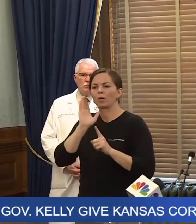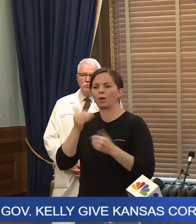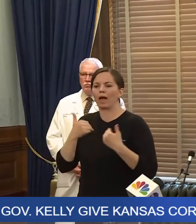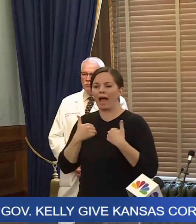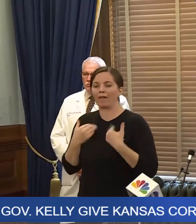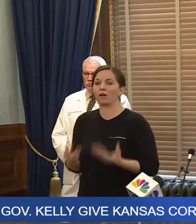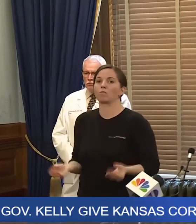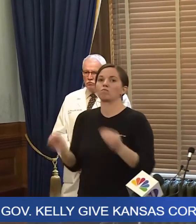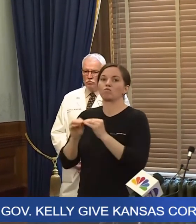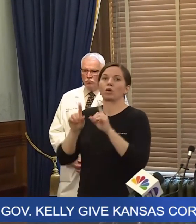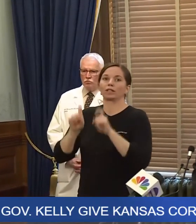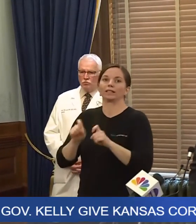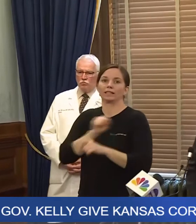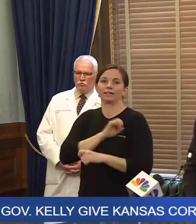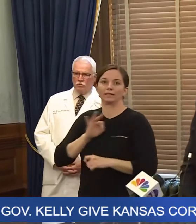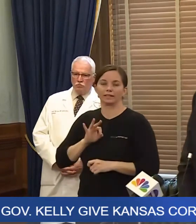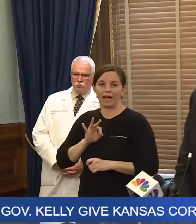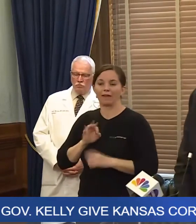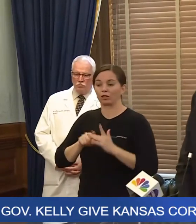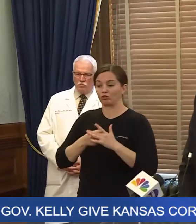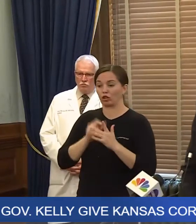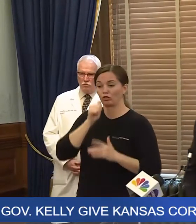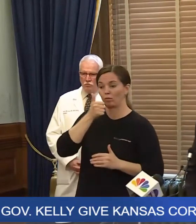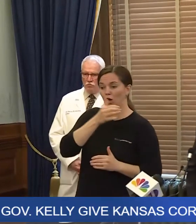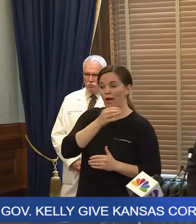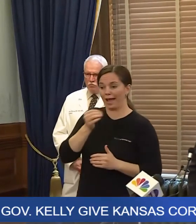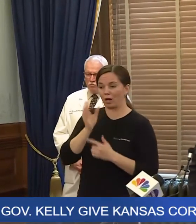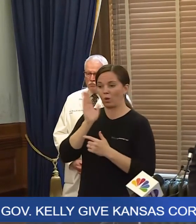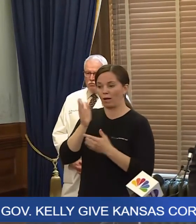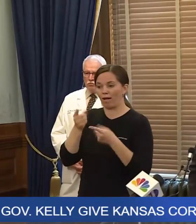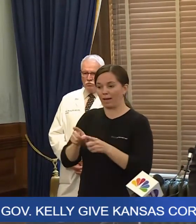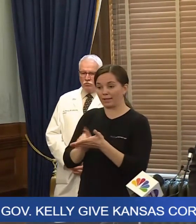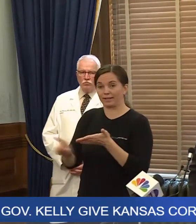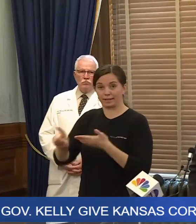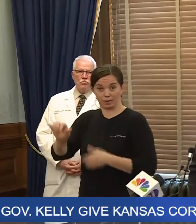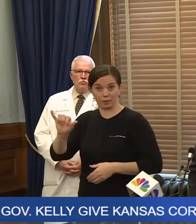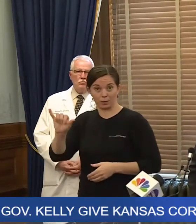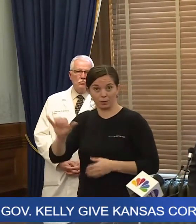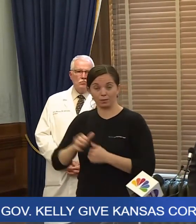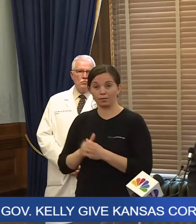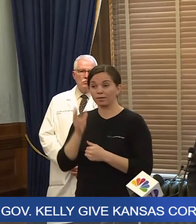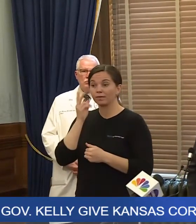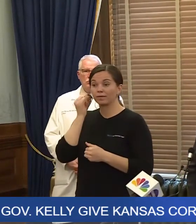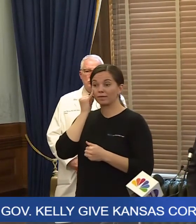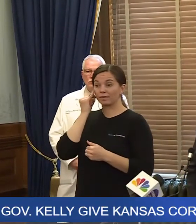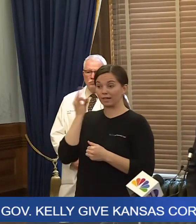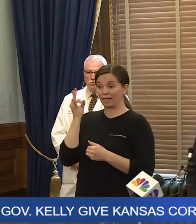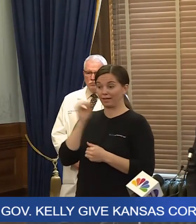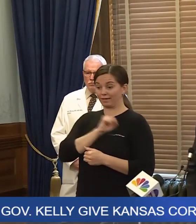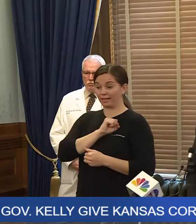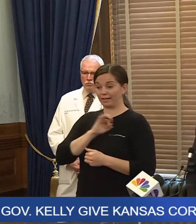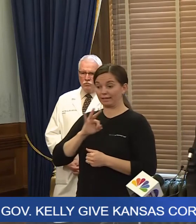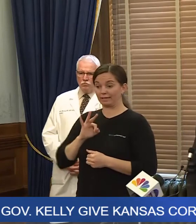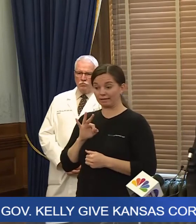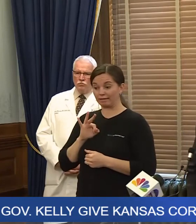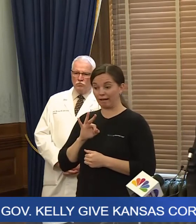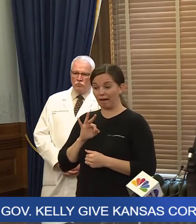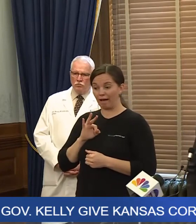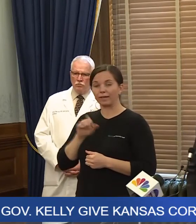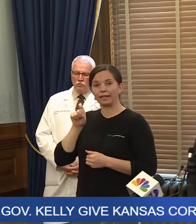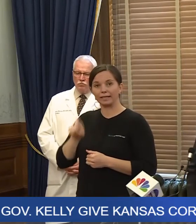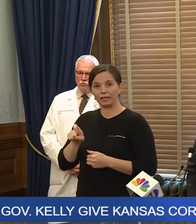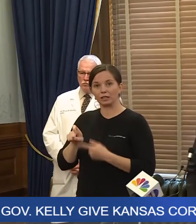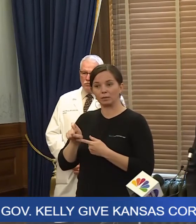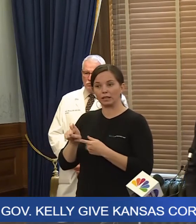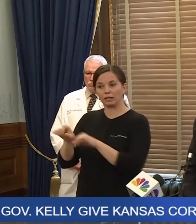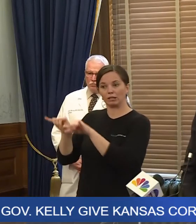our staff. It begins tomorrow and carries on into next week. If we see a number of staff that have to be away from the